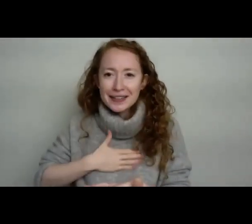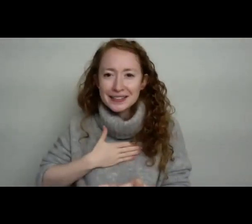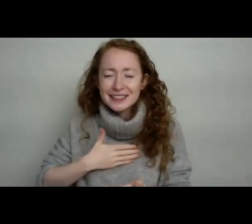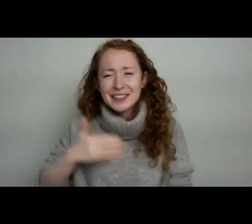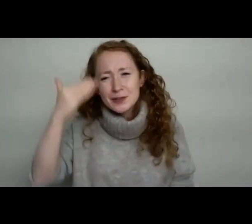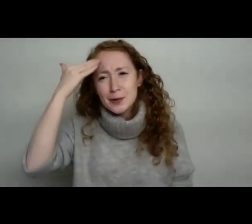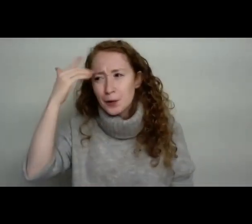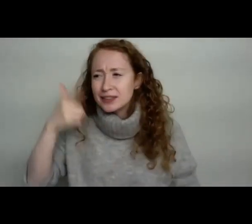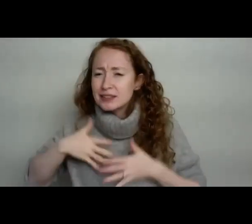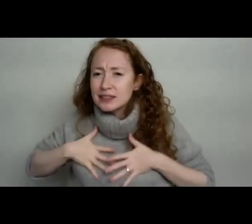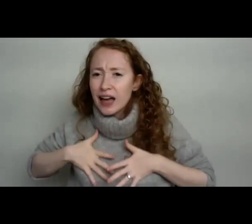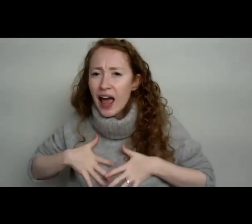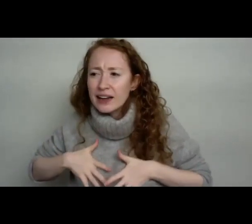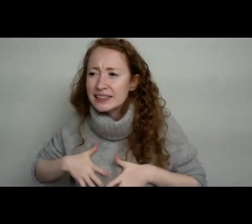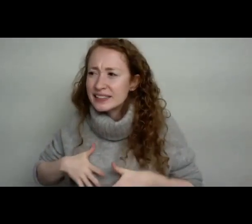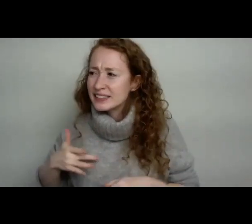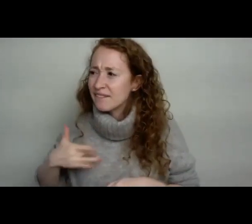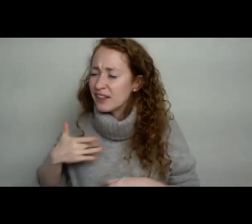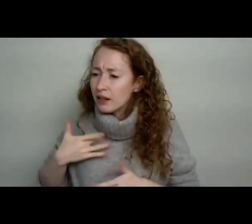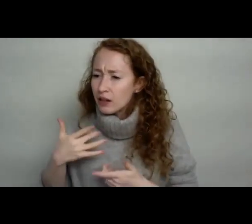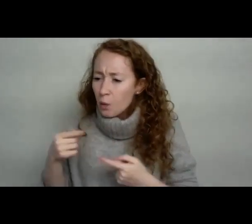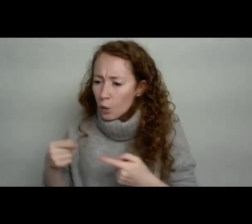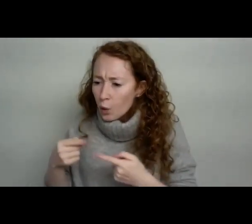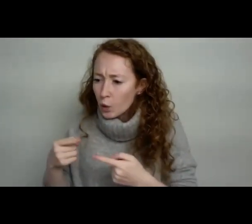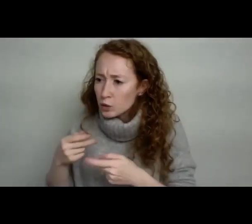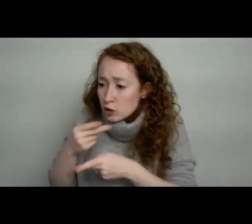is something to rub against, a wound to tend.